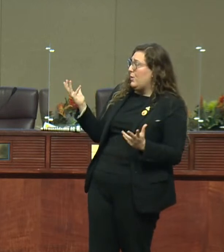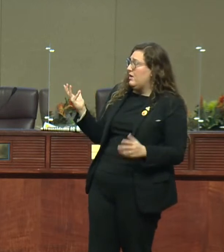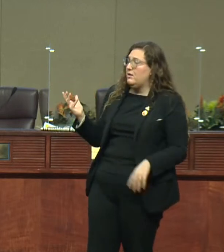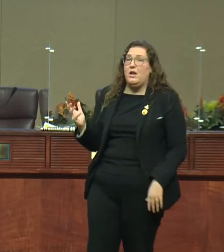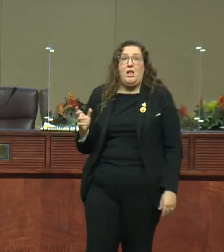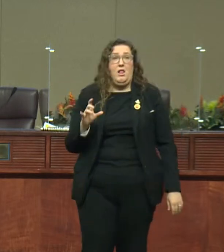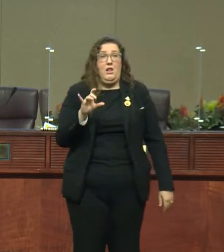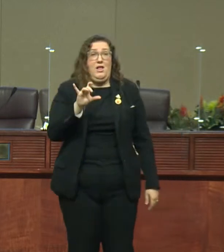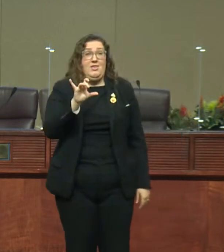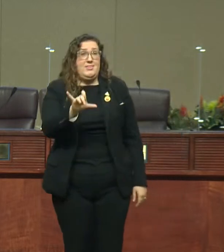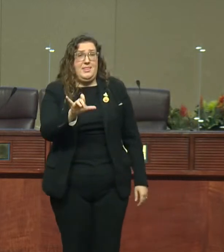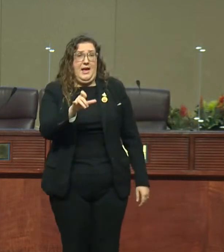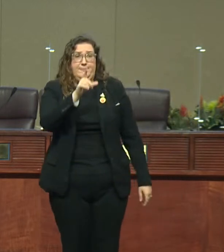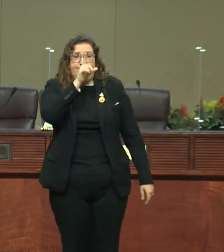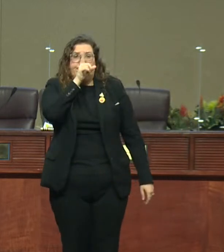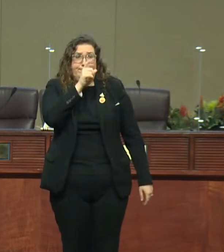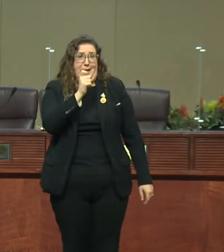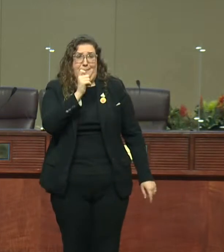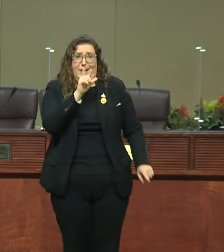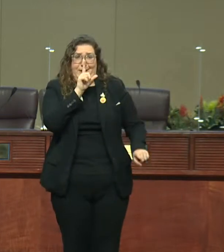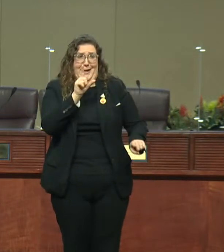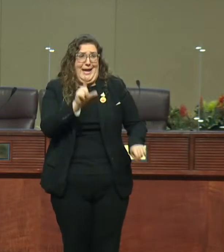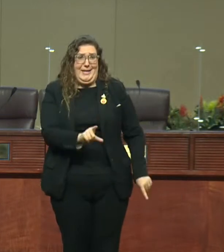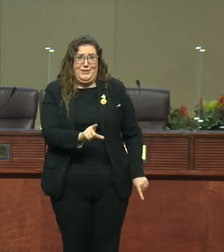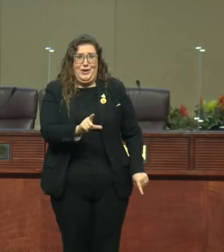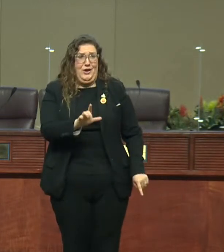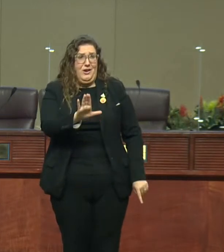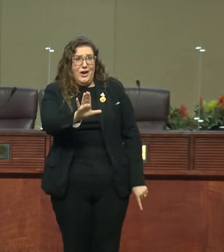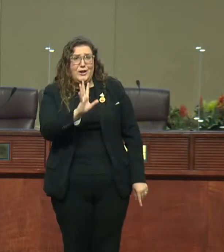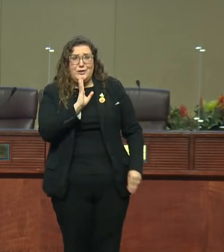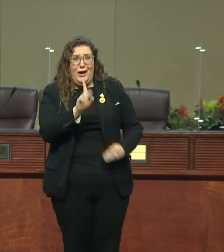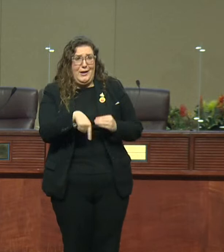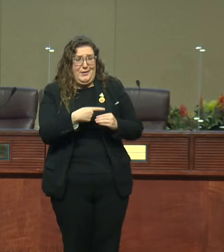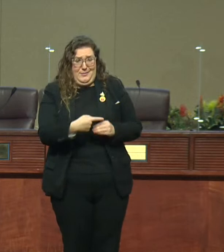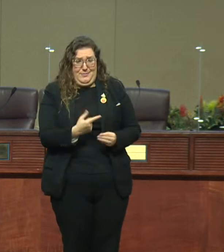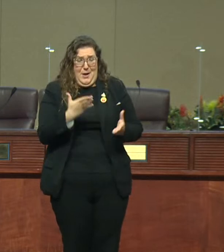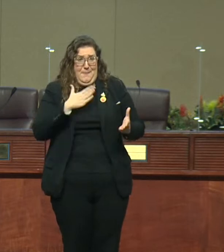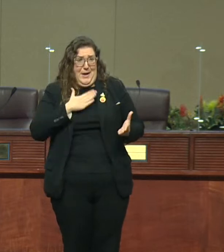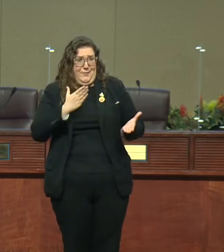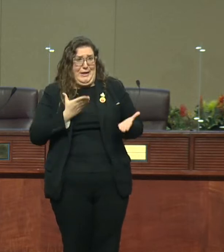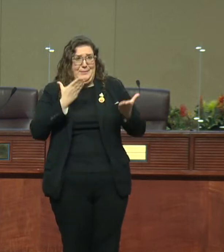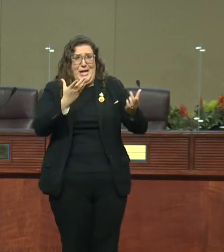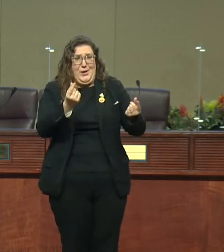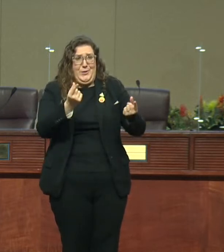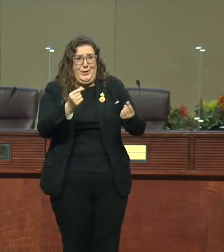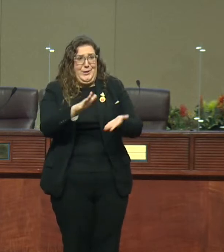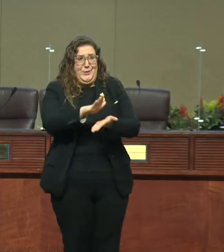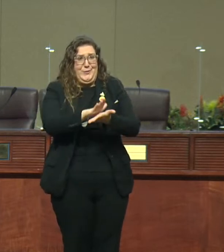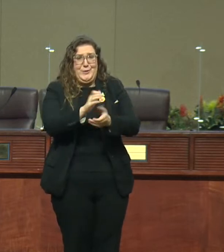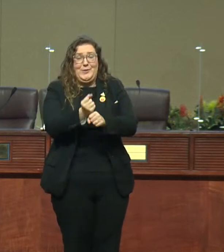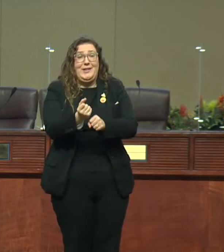part I'm not going to touch it. The part of the scenario, what should be done? No, the